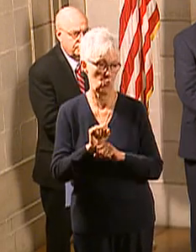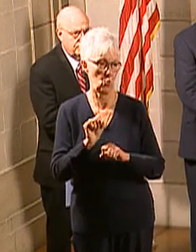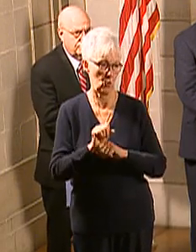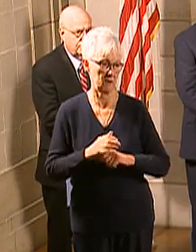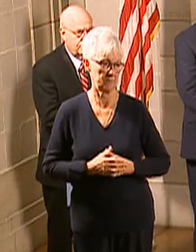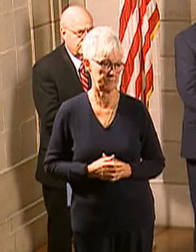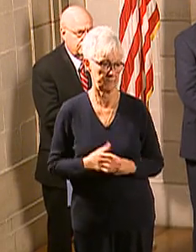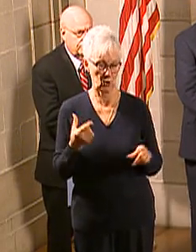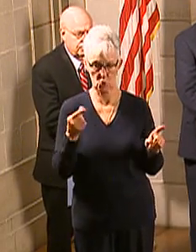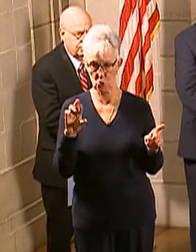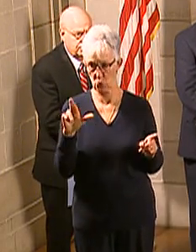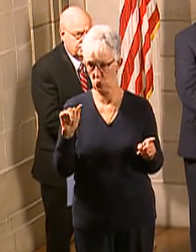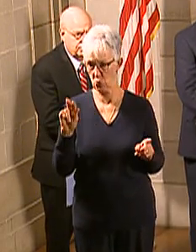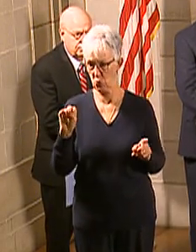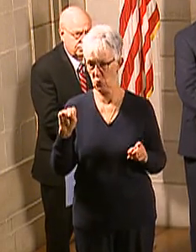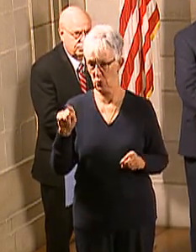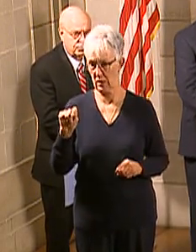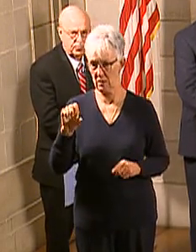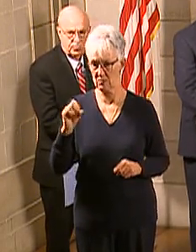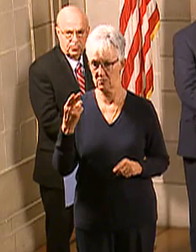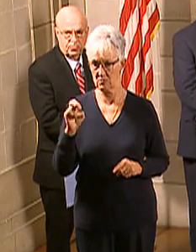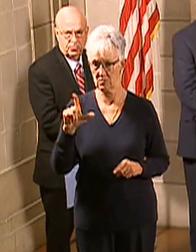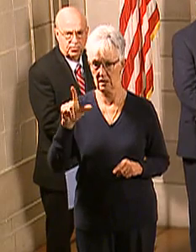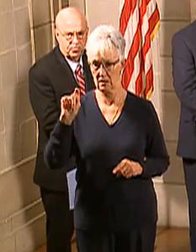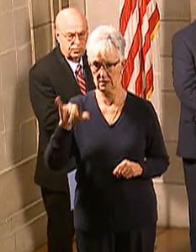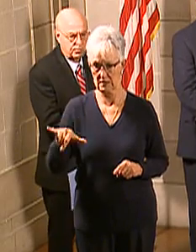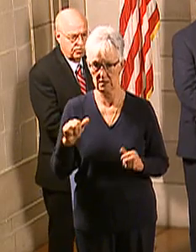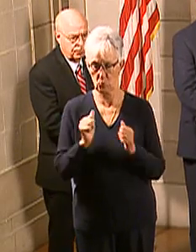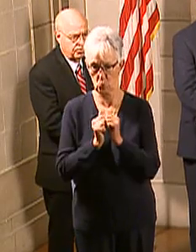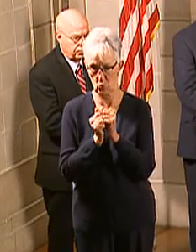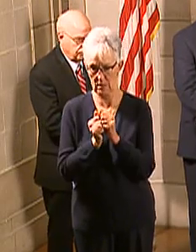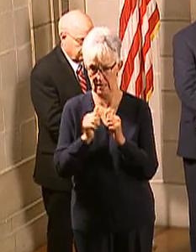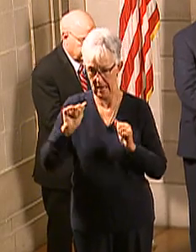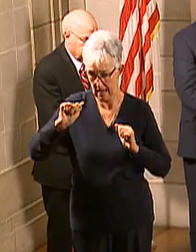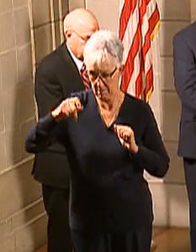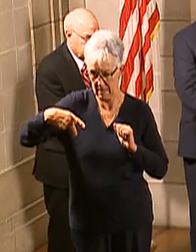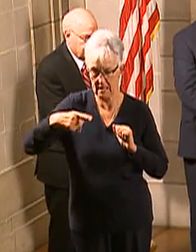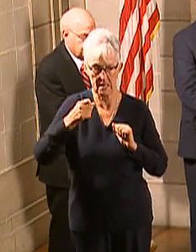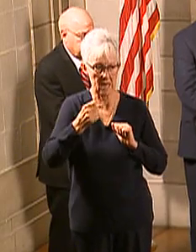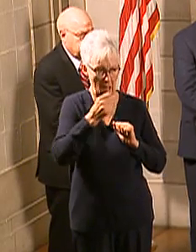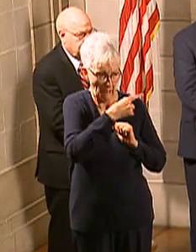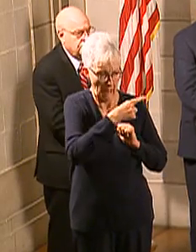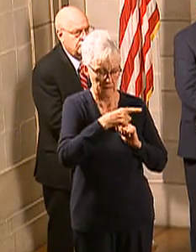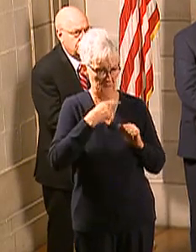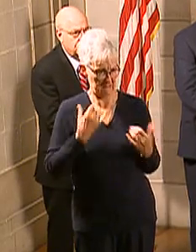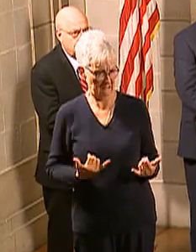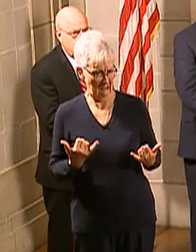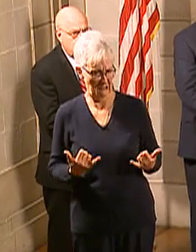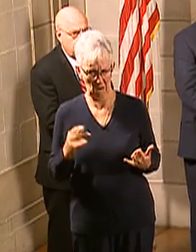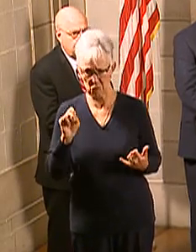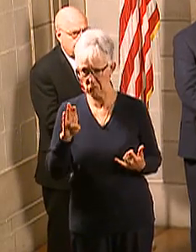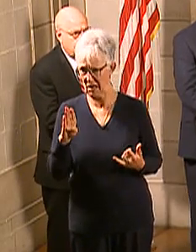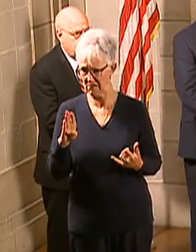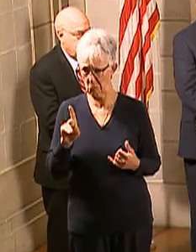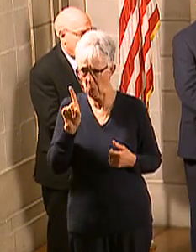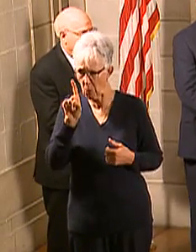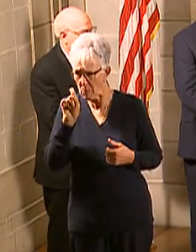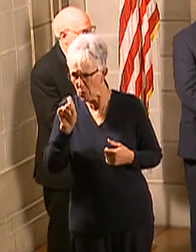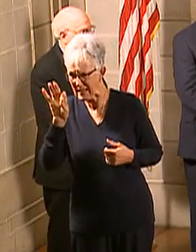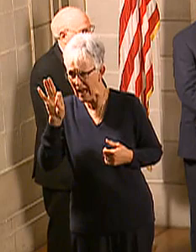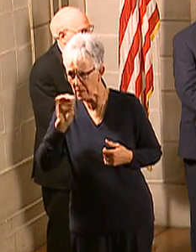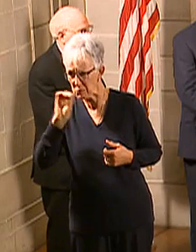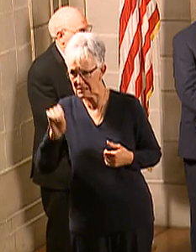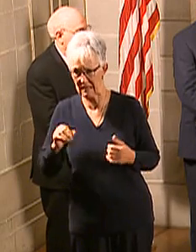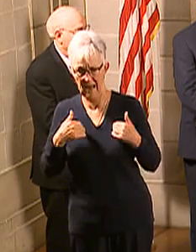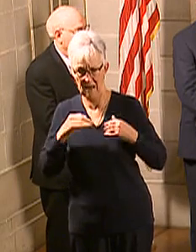Schulte with the AP is asking about the challenge of getting people back into the workforce with a 1.9% unemployment rate. Again, I'd say one of the things